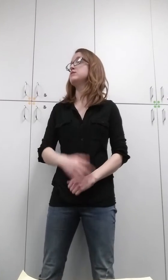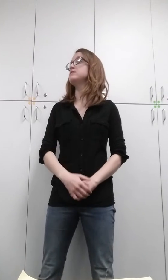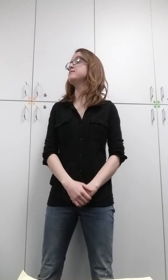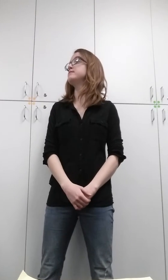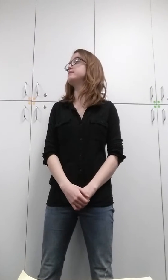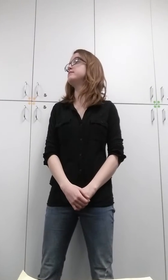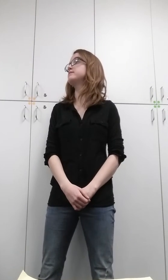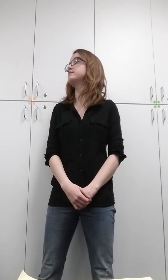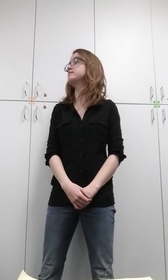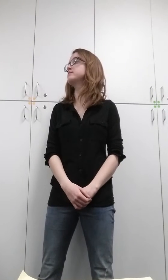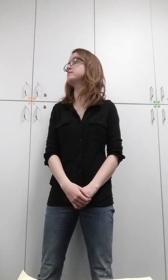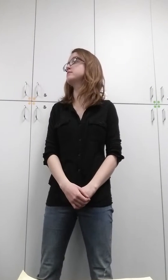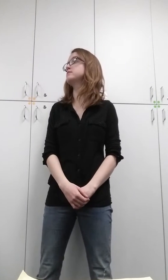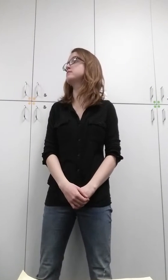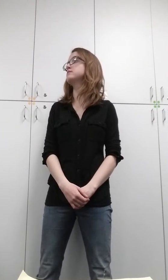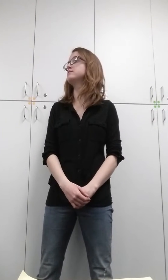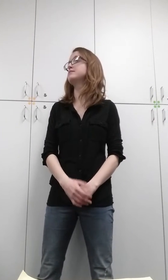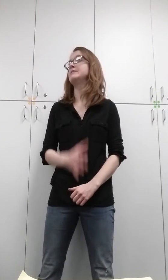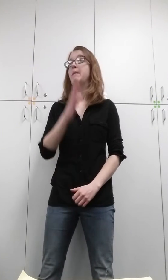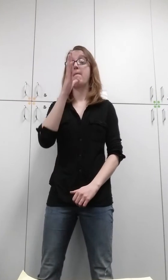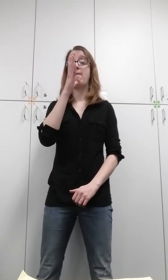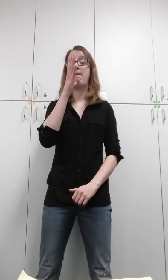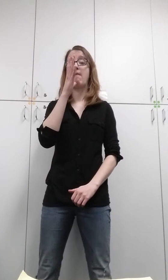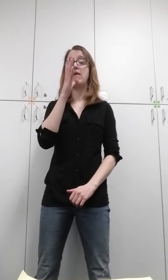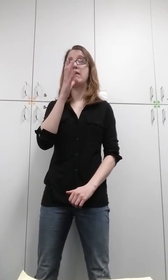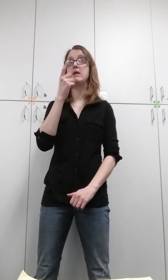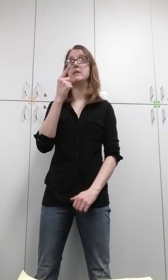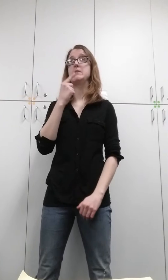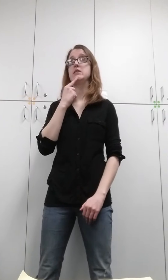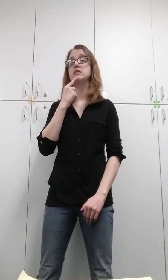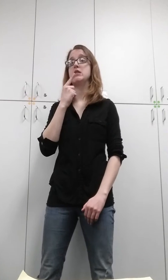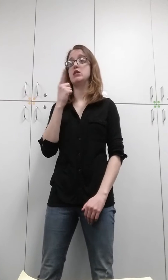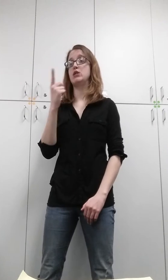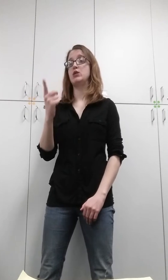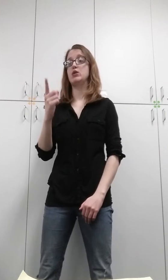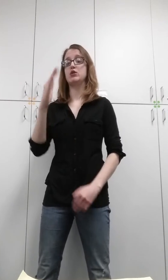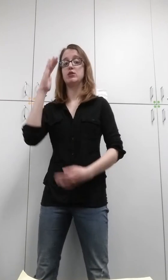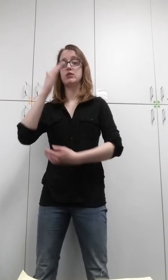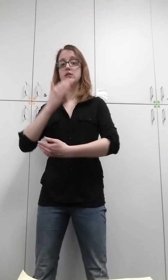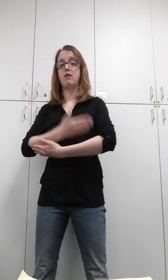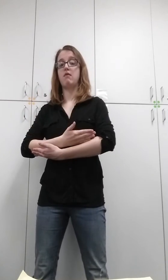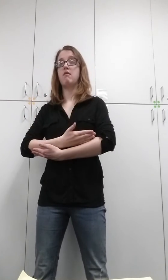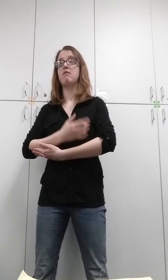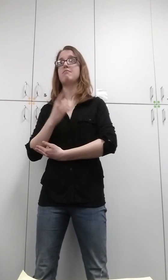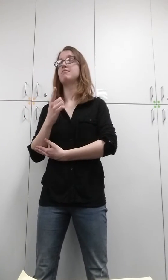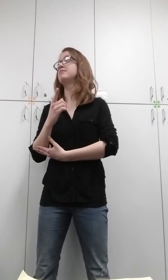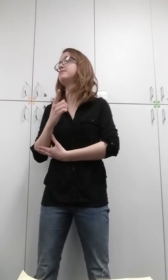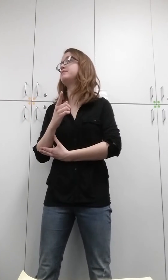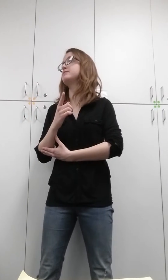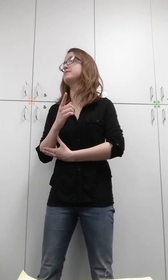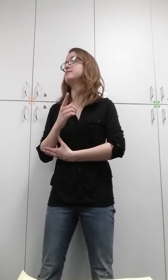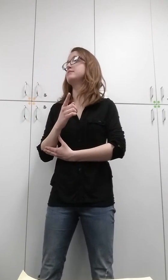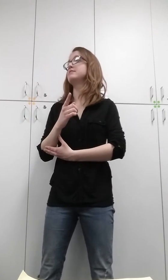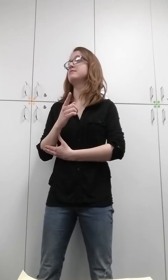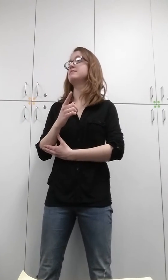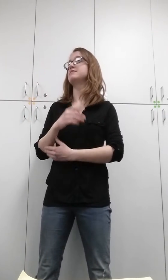the mom said to her son, "Sweetheart, please drink your milk." See how